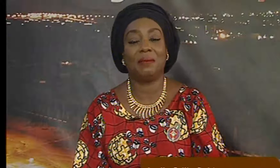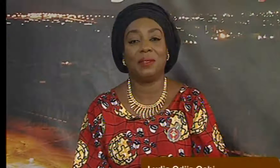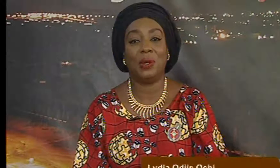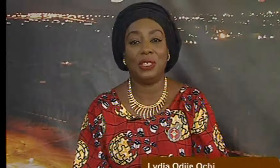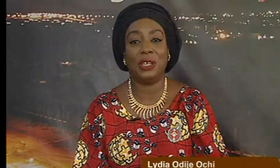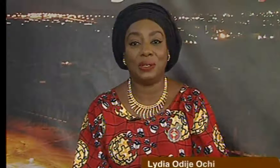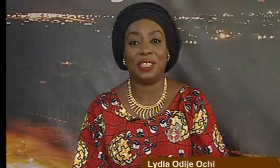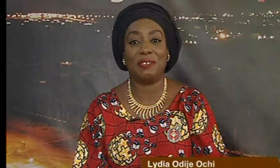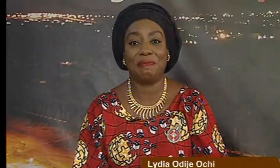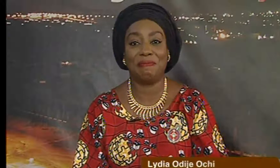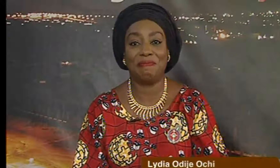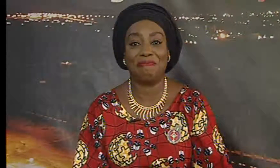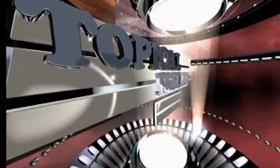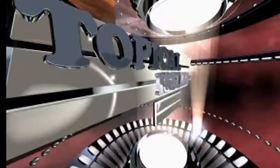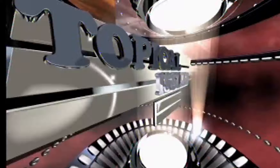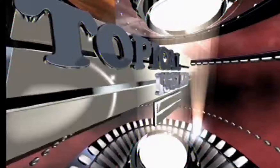Lydia Odije Ochi.